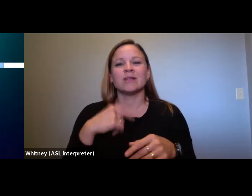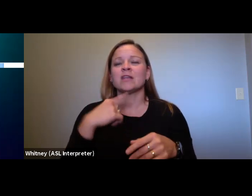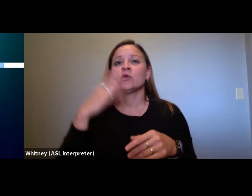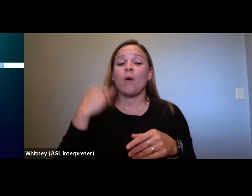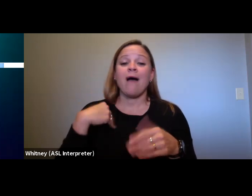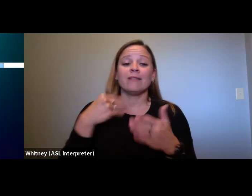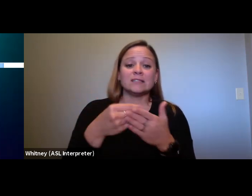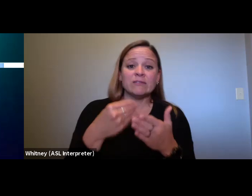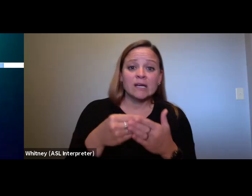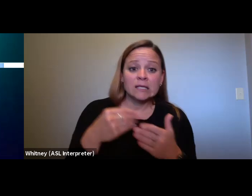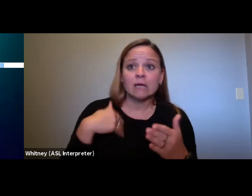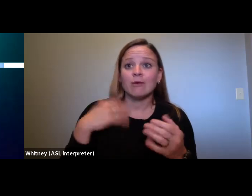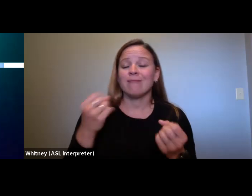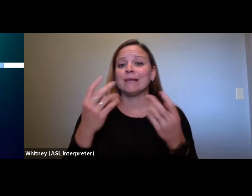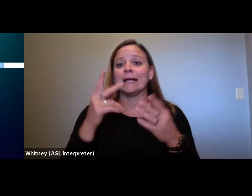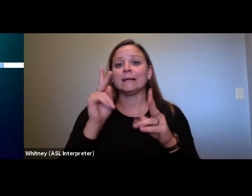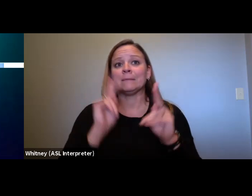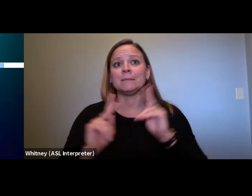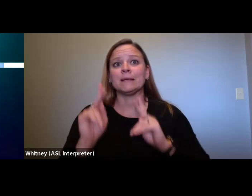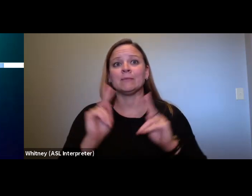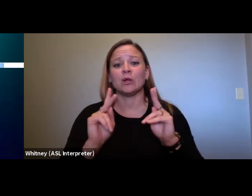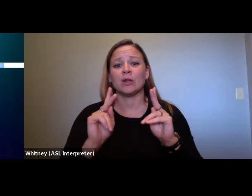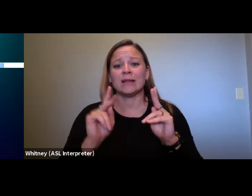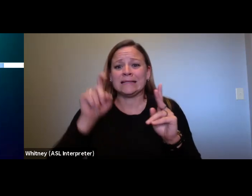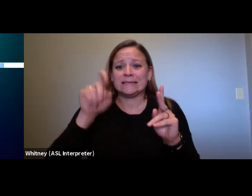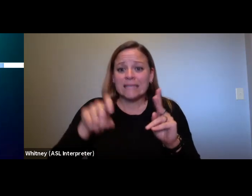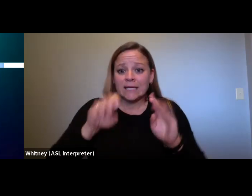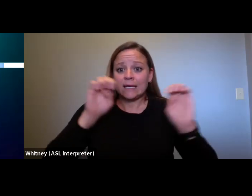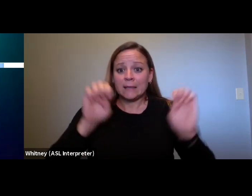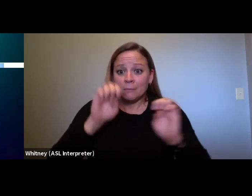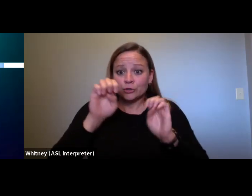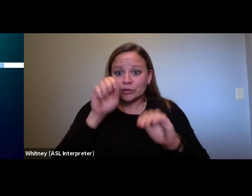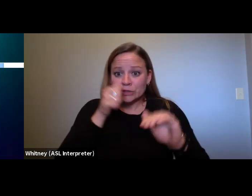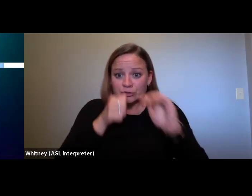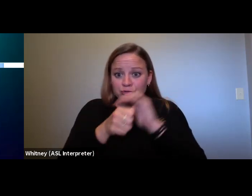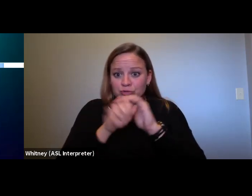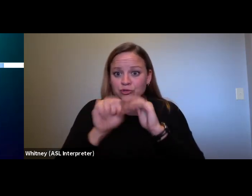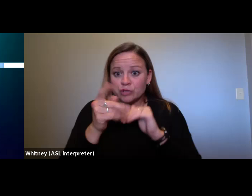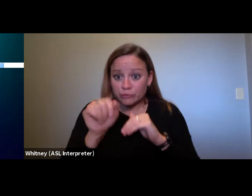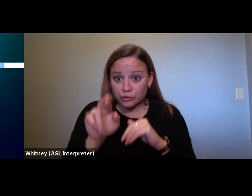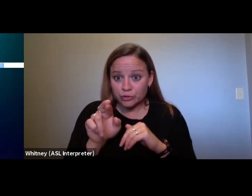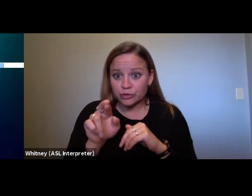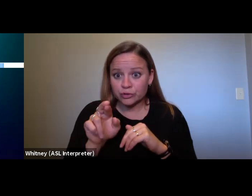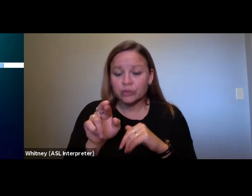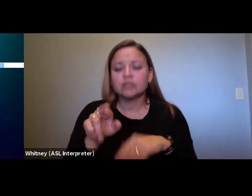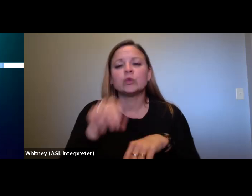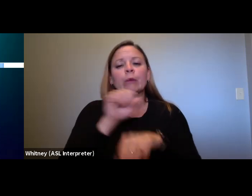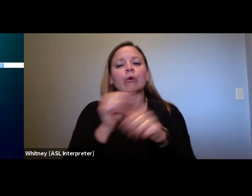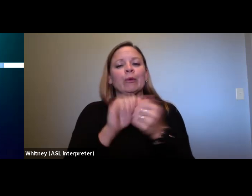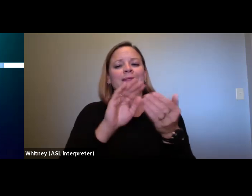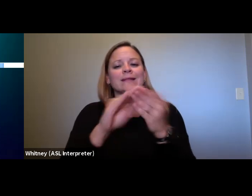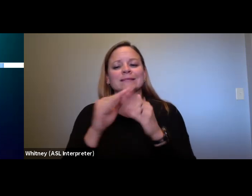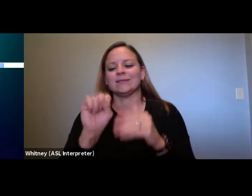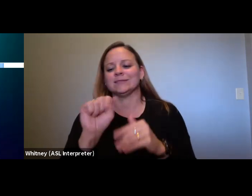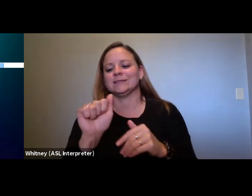we have a lot of people that need emergency shelter right now. So we also work with the city of Salinas. At that time,